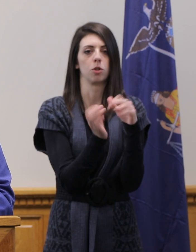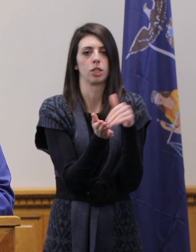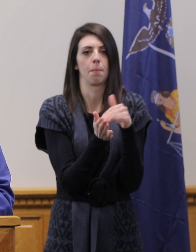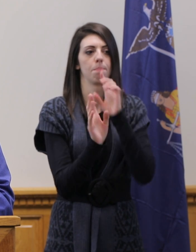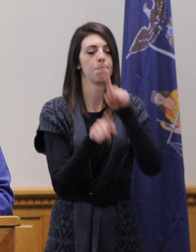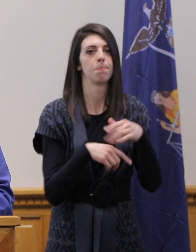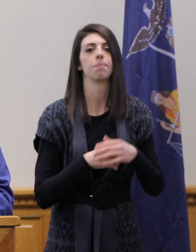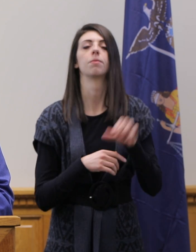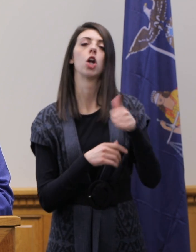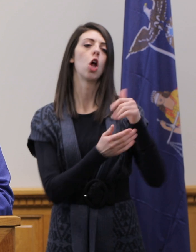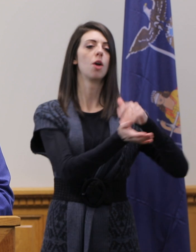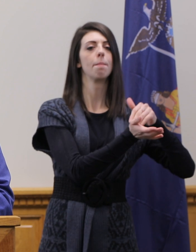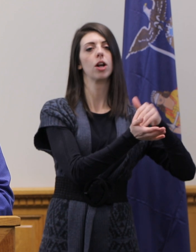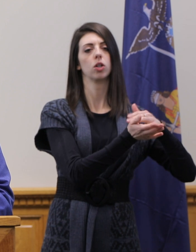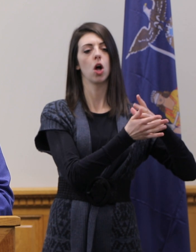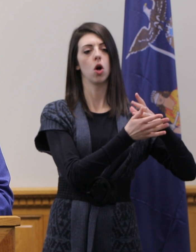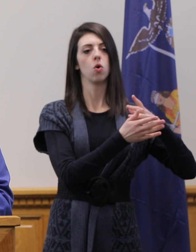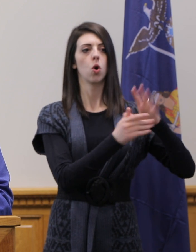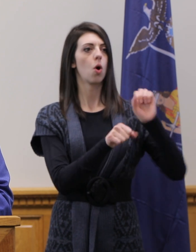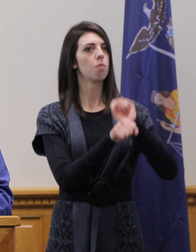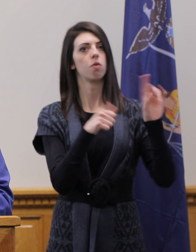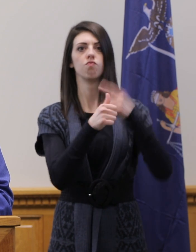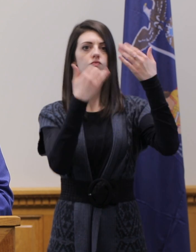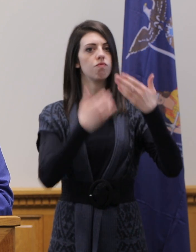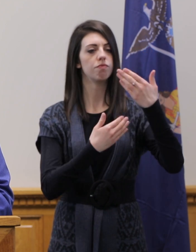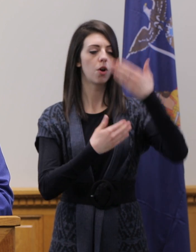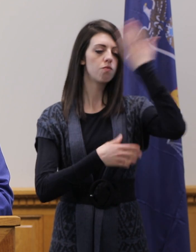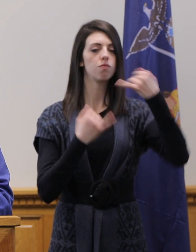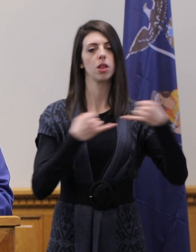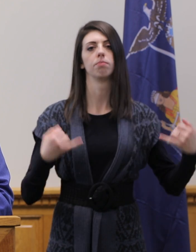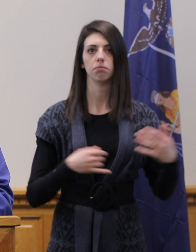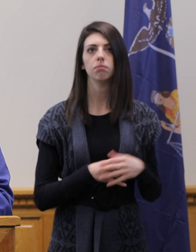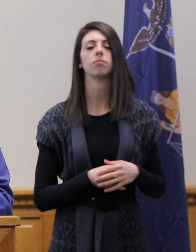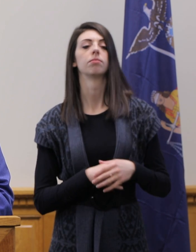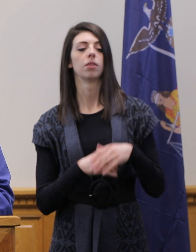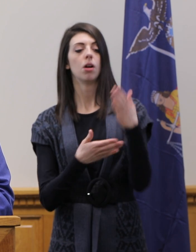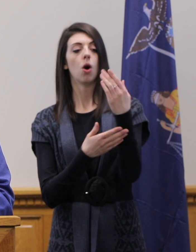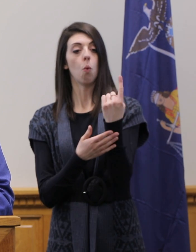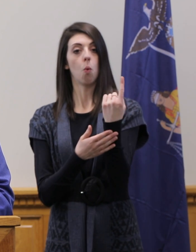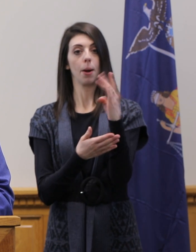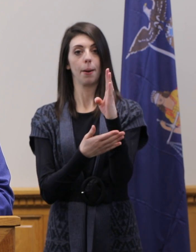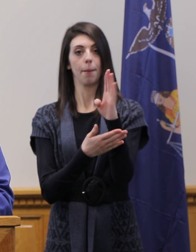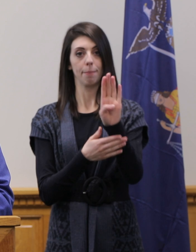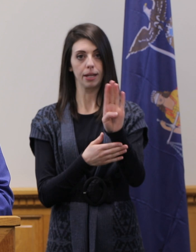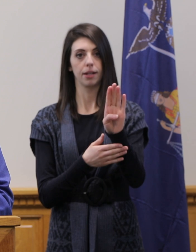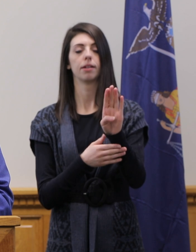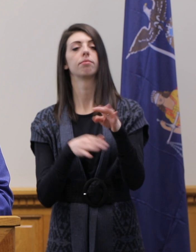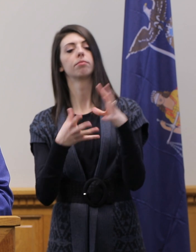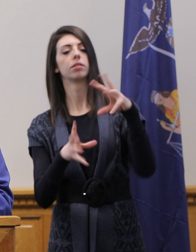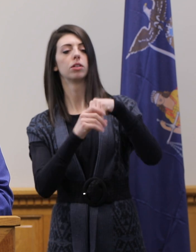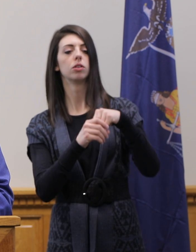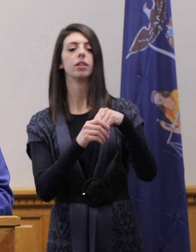services, and other medical personnel who are frontline healthcare workers. Phase 1B includes people defined as